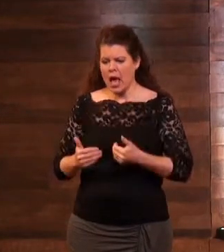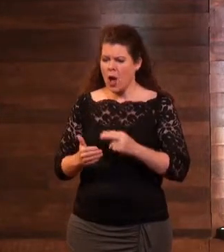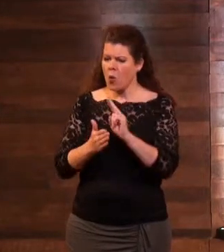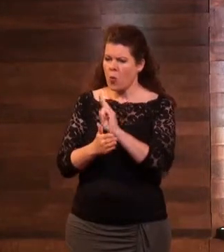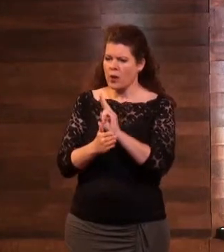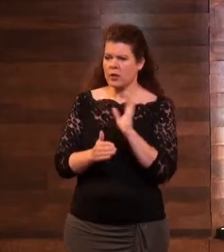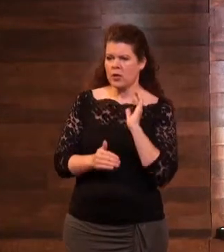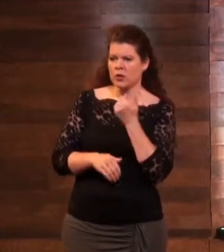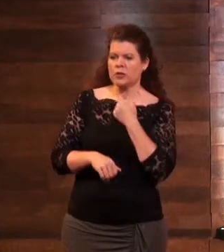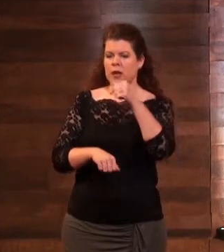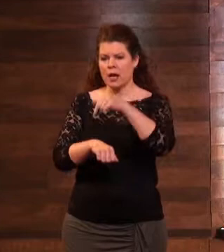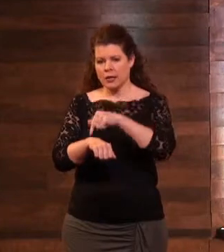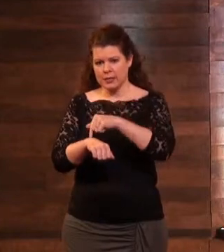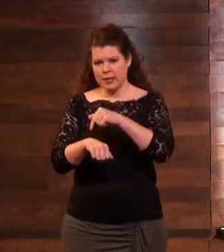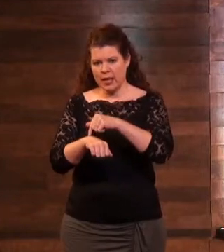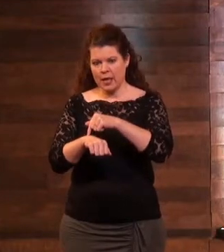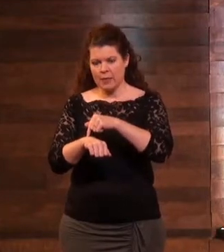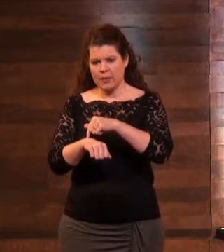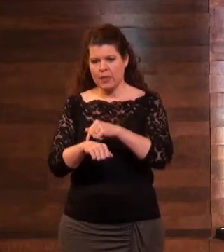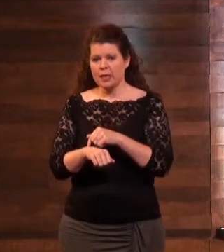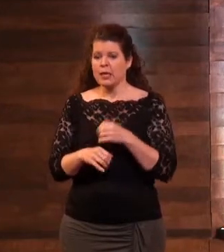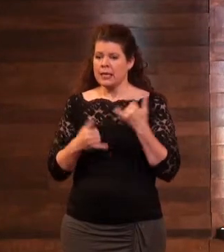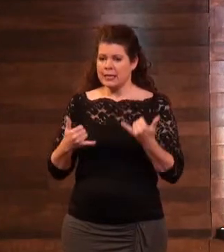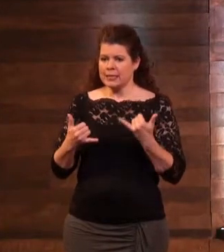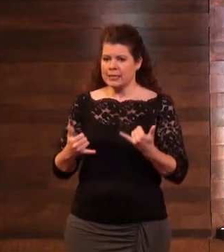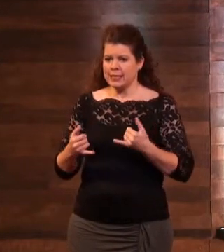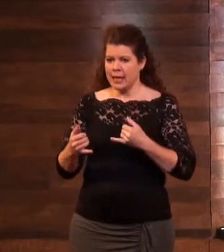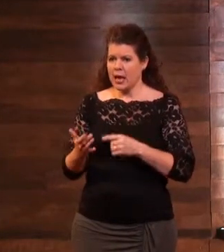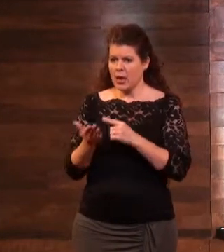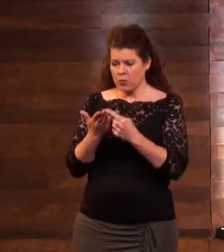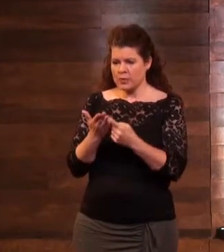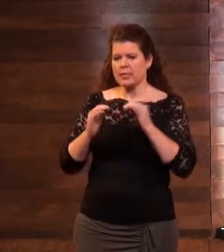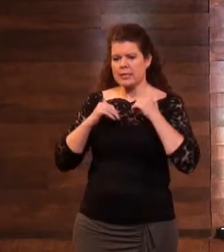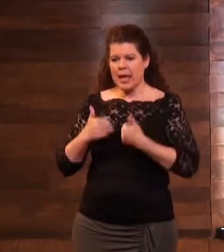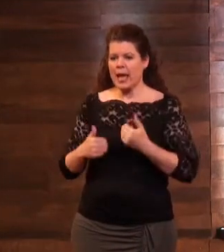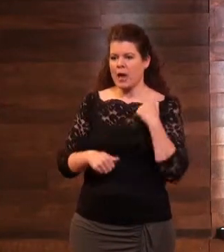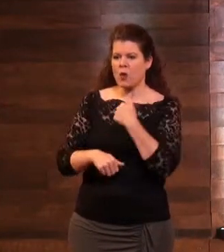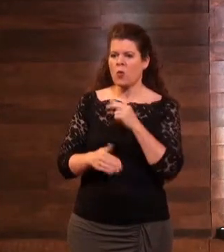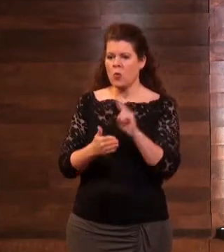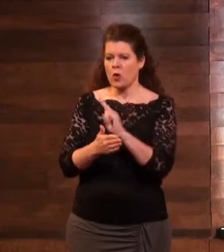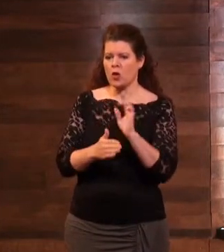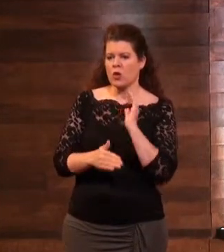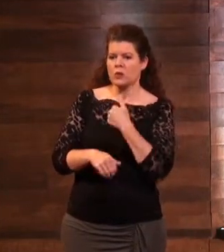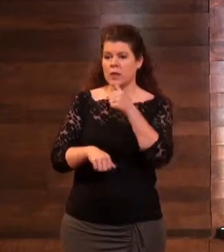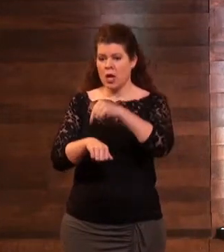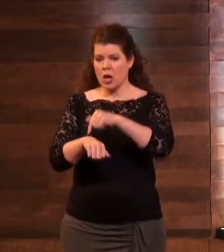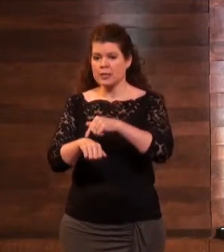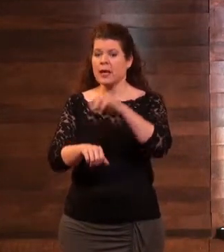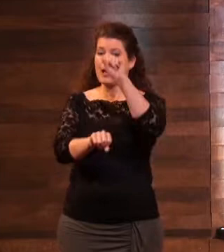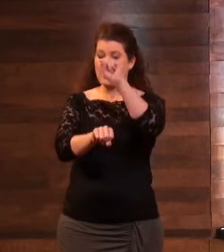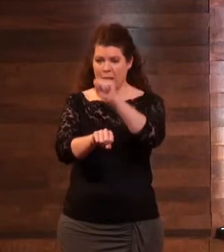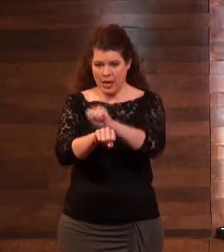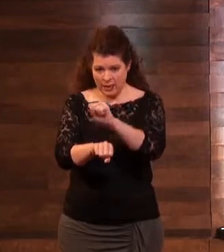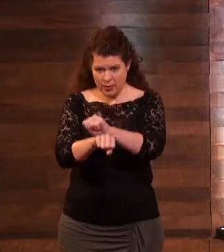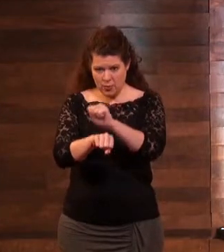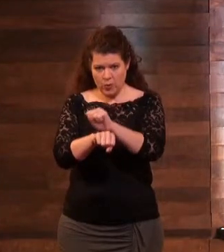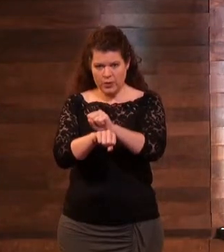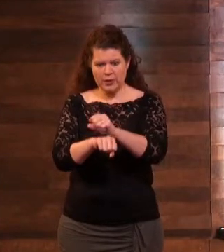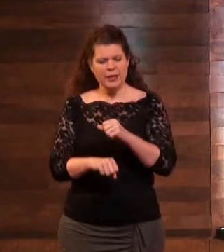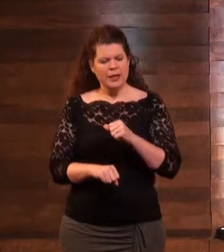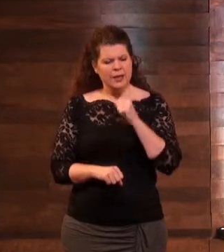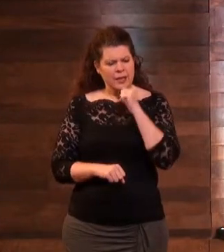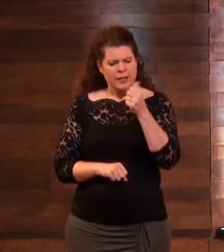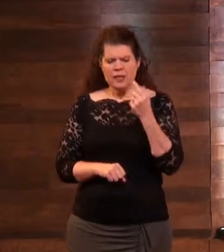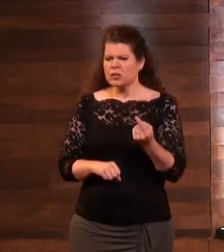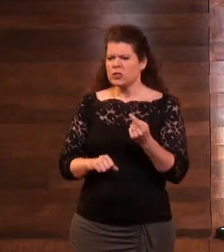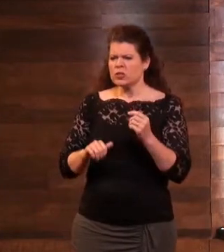looking specifically at how we spend our time at work. Not just about how much time we spend specifically doing our work, you